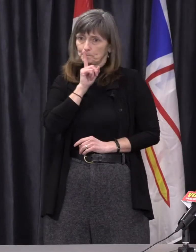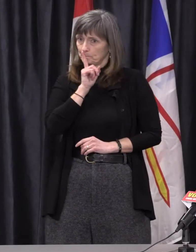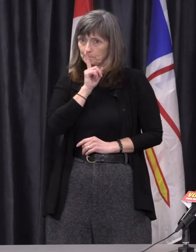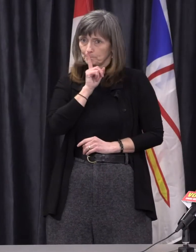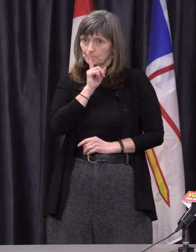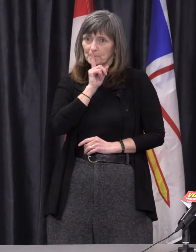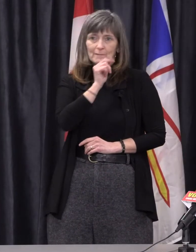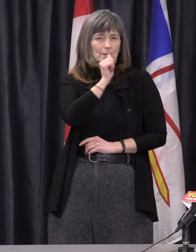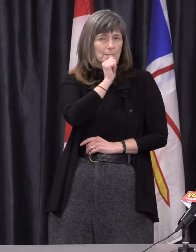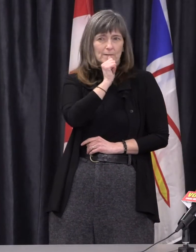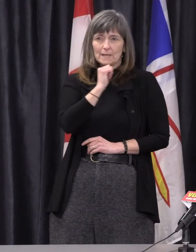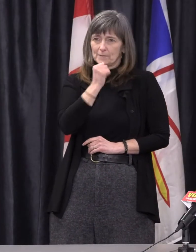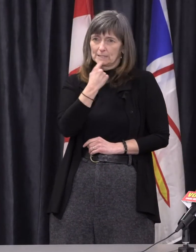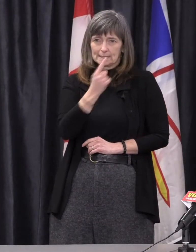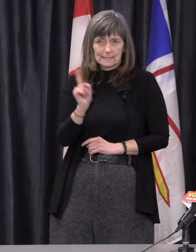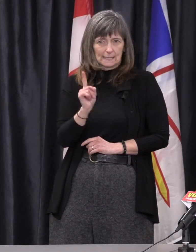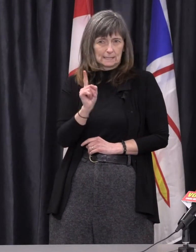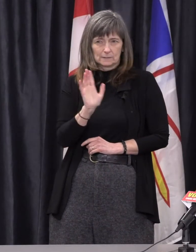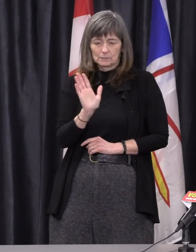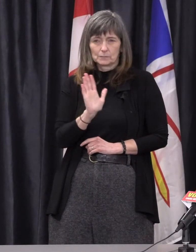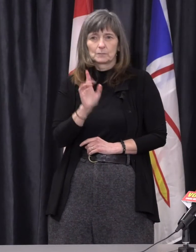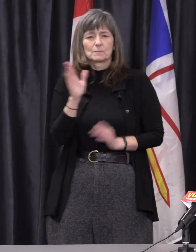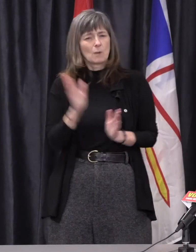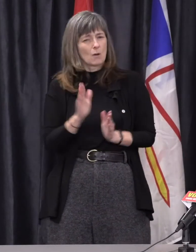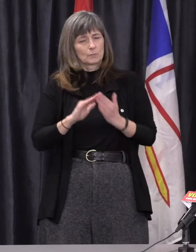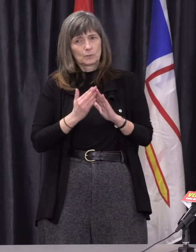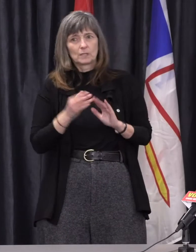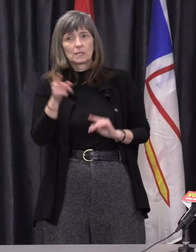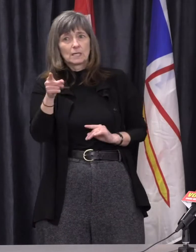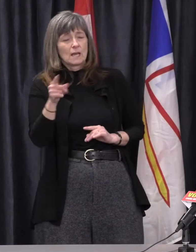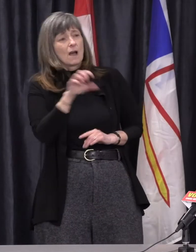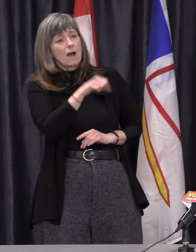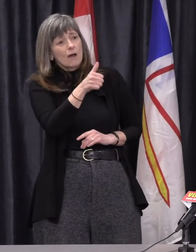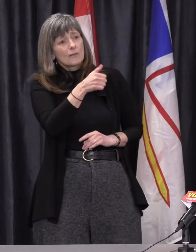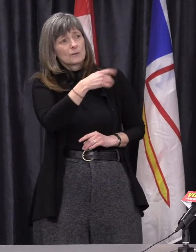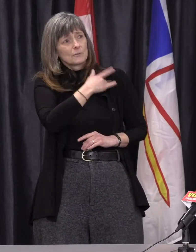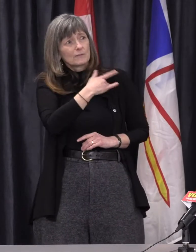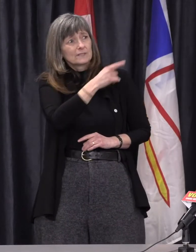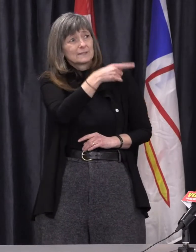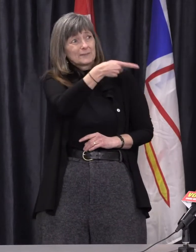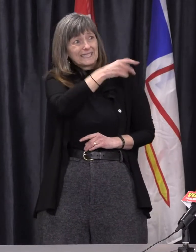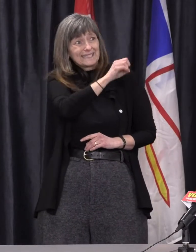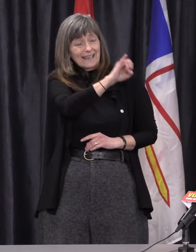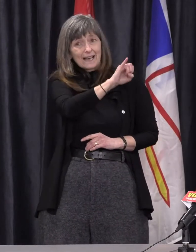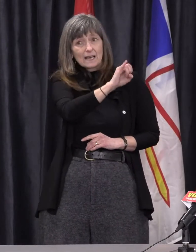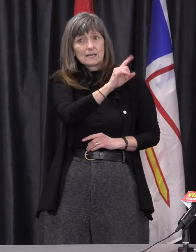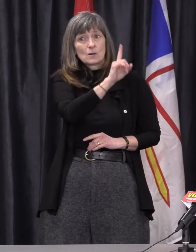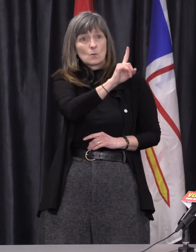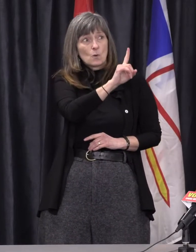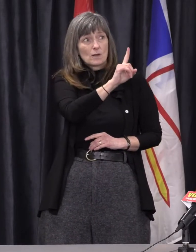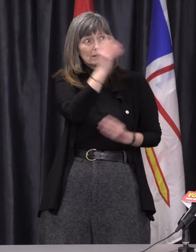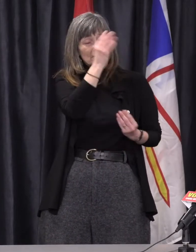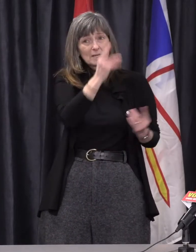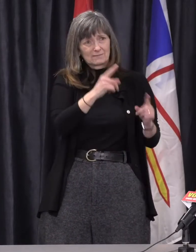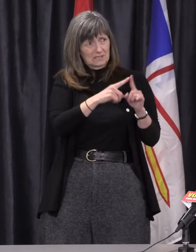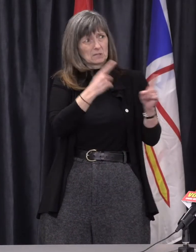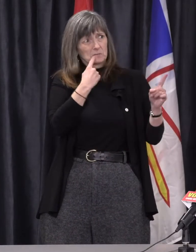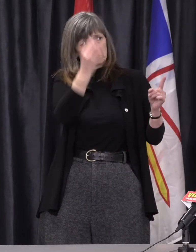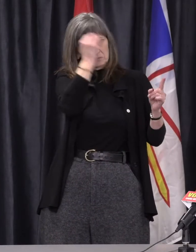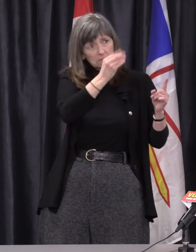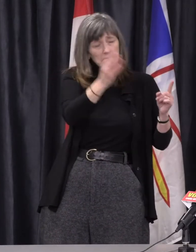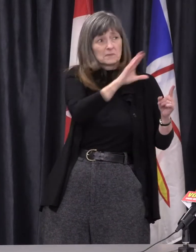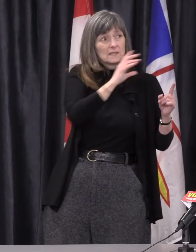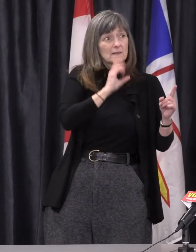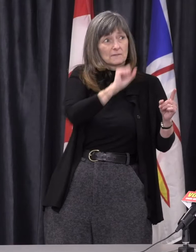due to privacy concerns in small towns. Other provinces, PEI only has one presumptive case, and they're allowing most information. She was in her